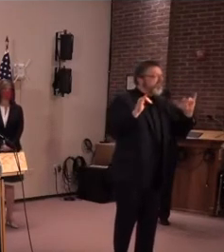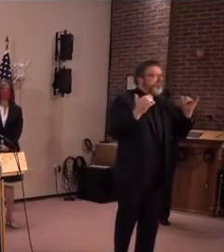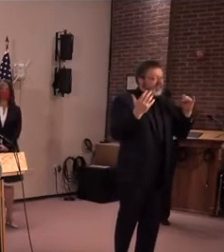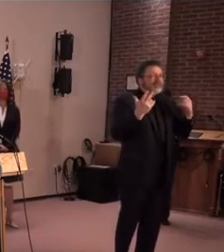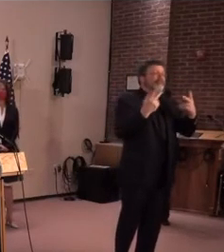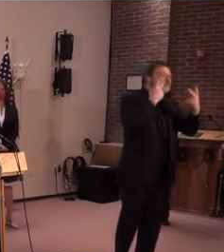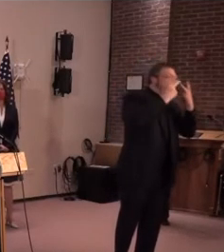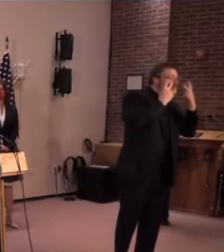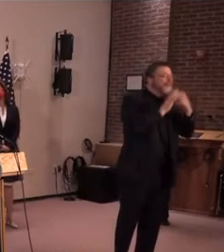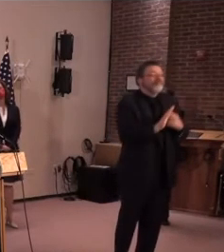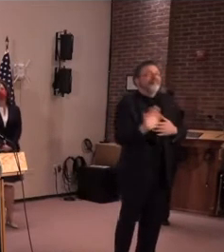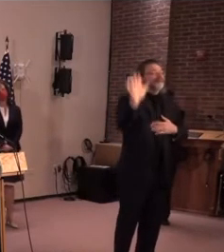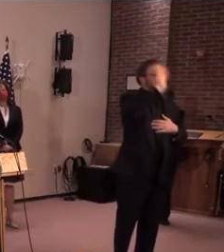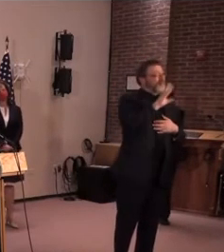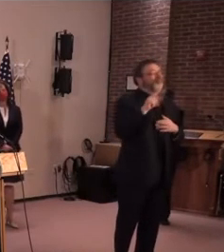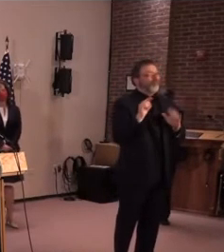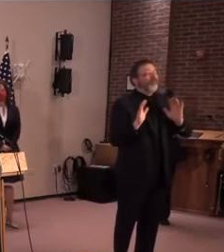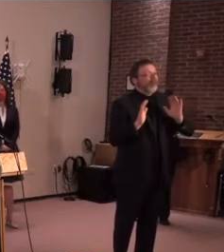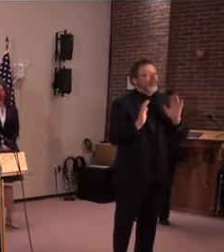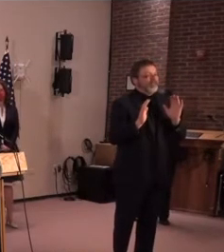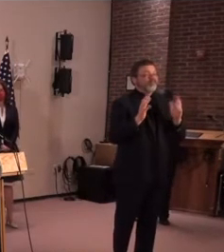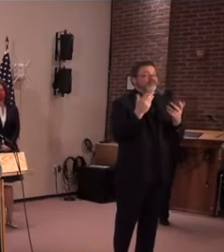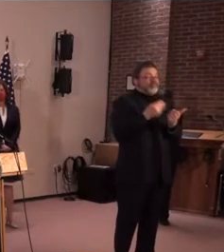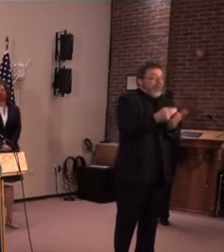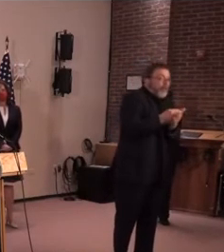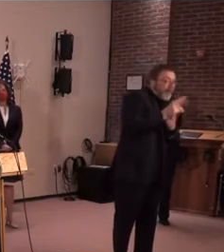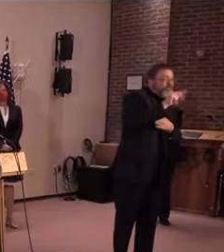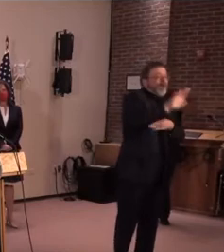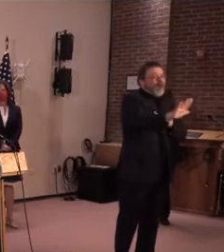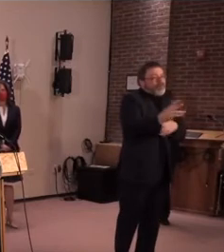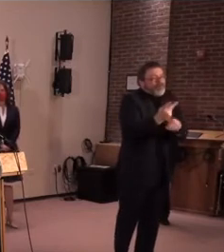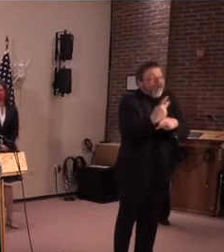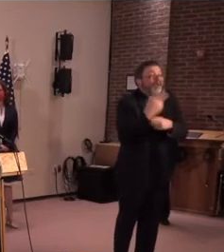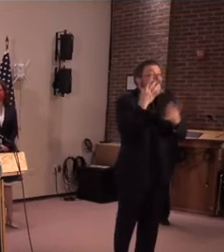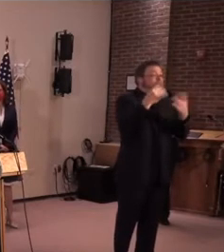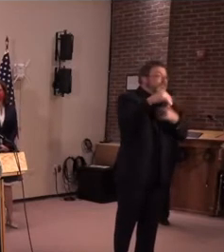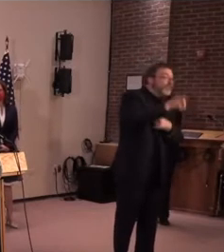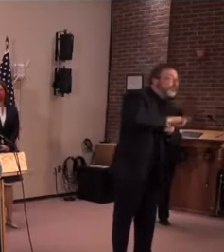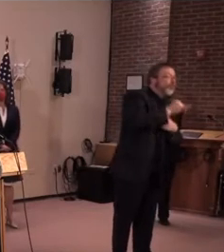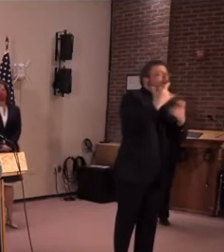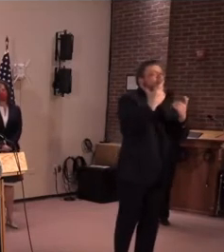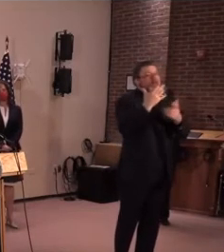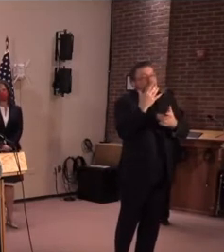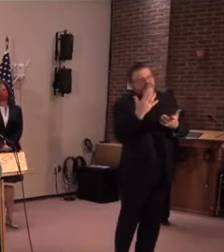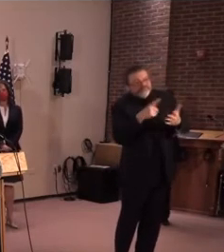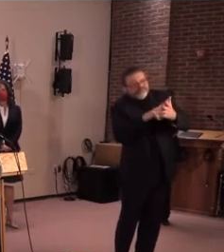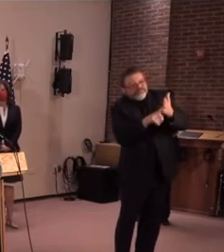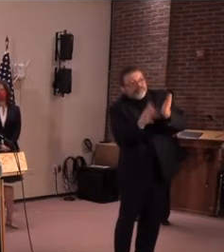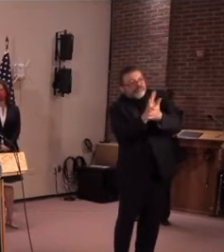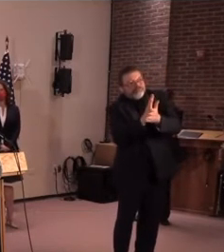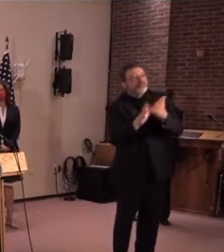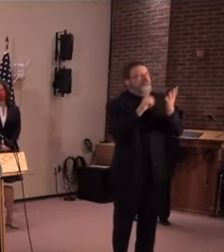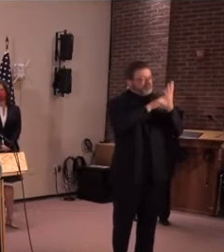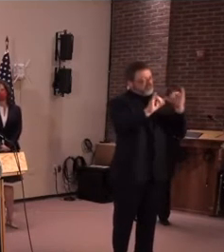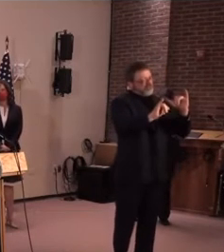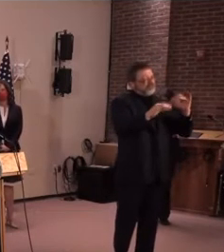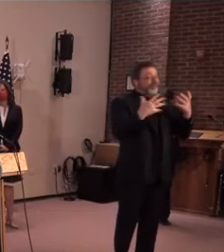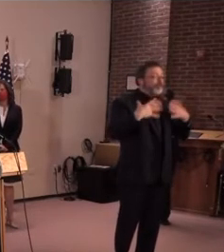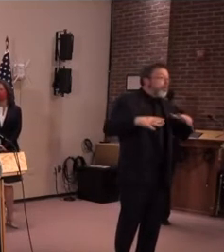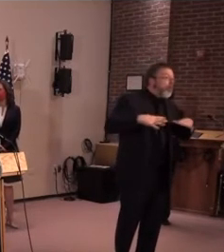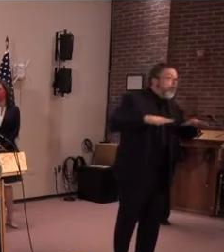the marketing funds in this economic recovery package will be used for regional marketing and consumer stimulus